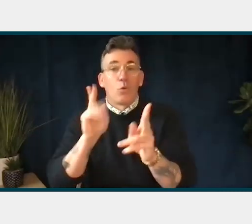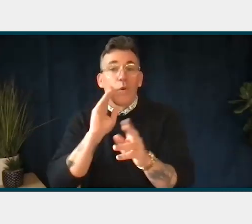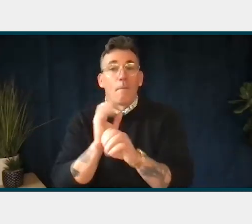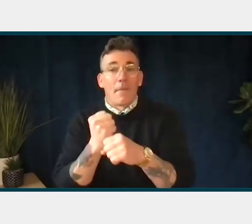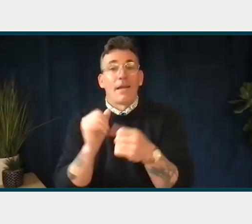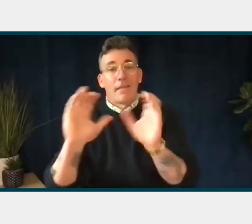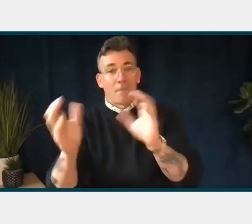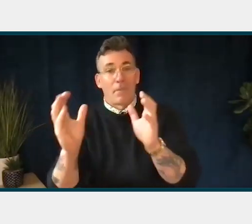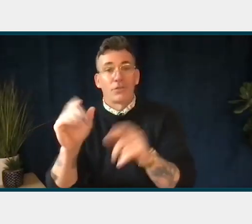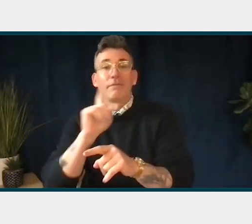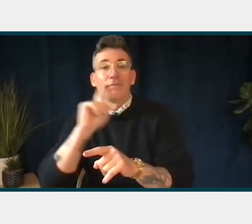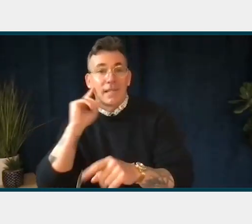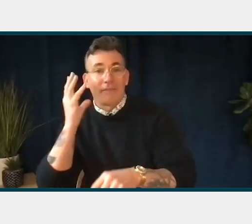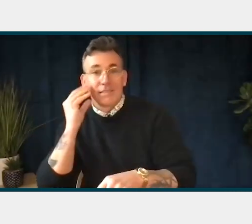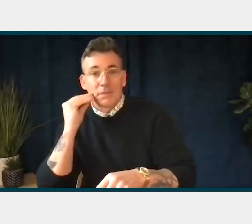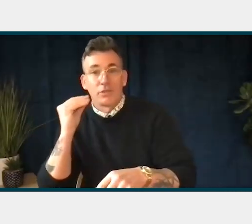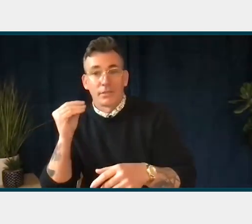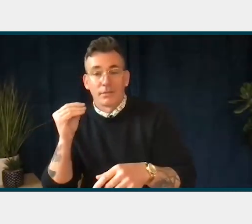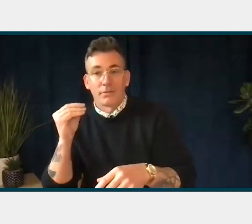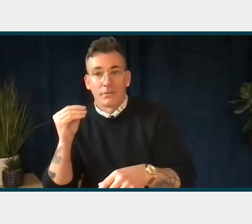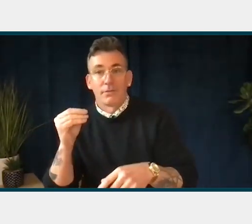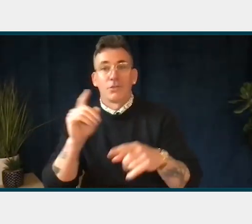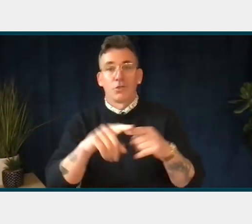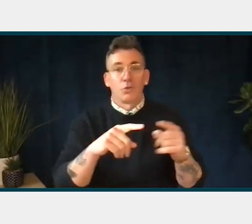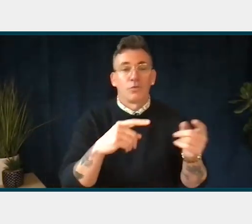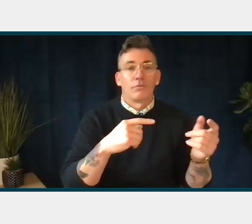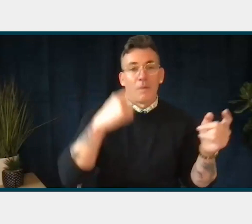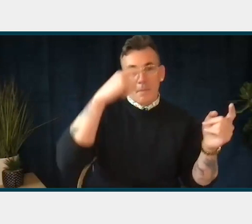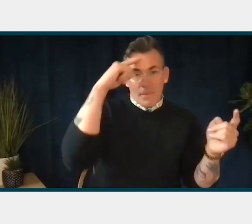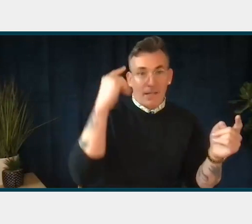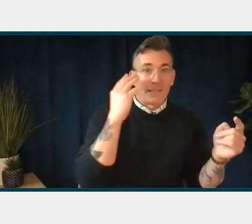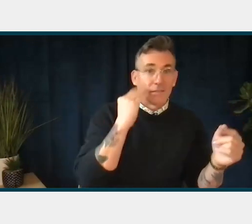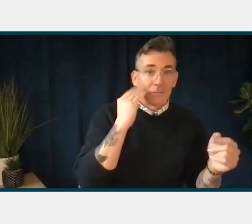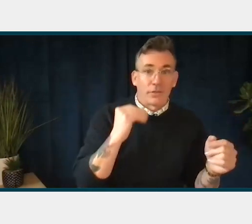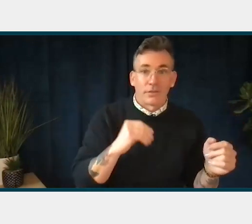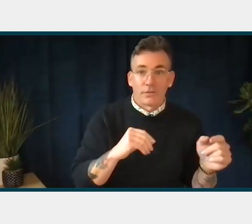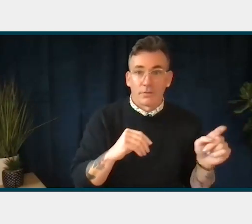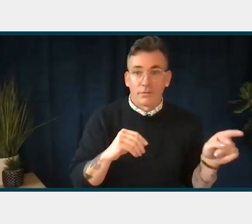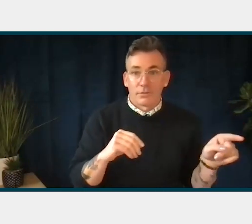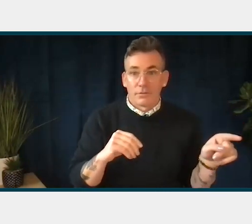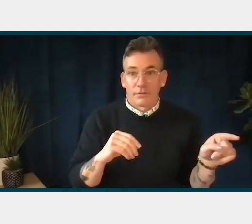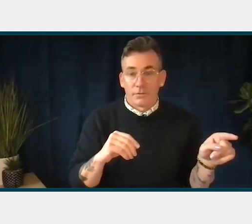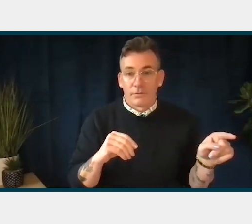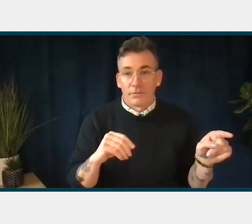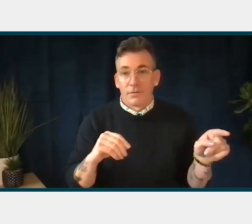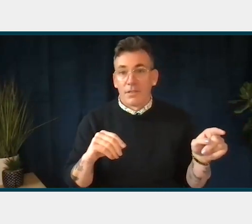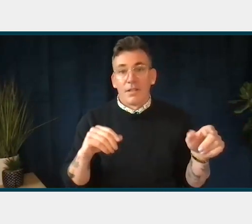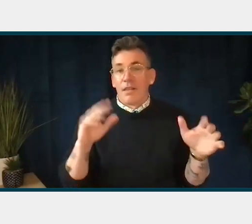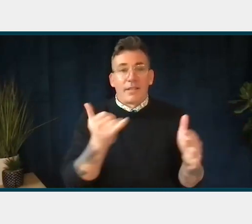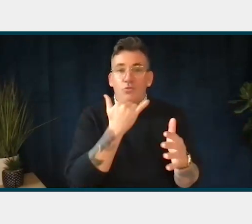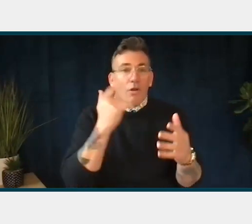many white deaf people will make comparisons to the deaf experience and the Black experience.